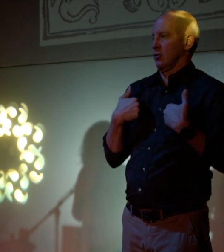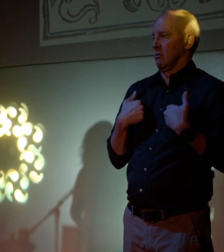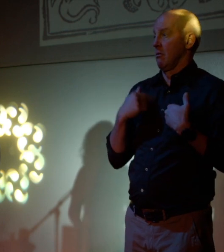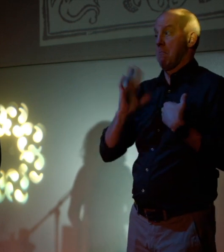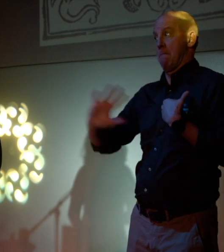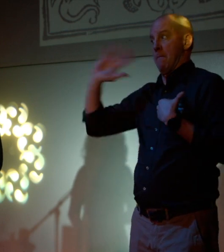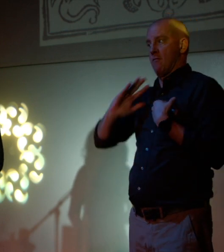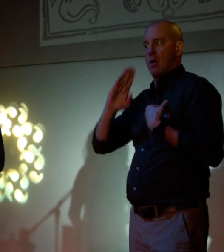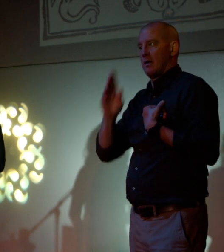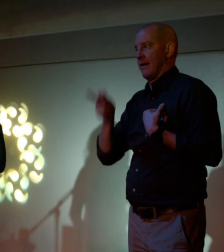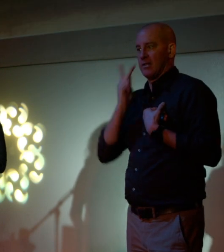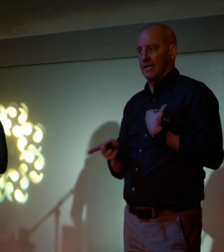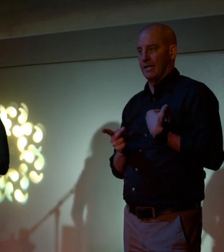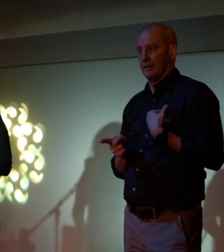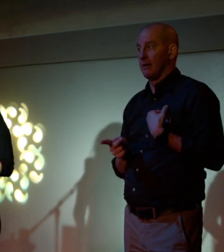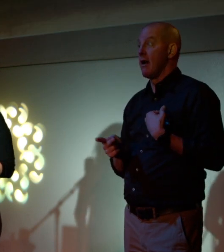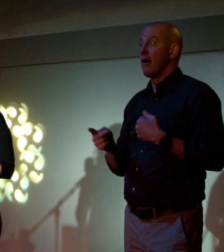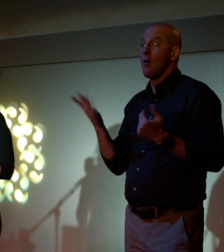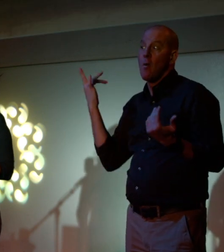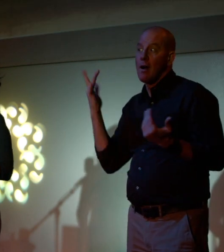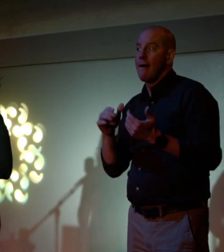to science.